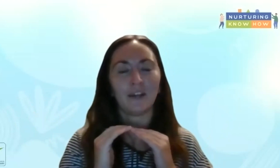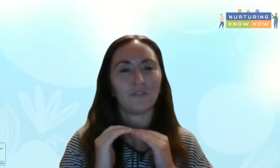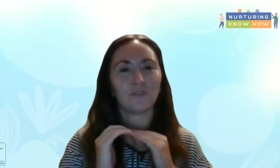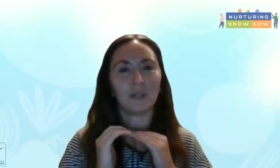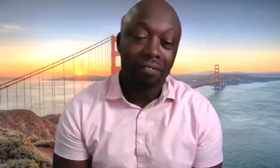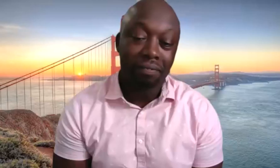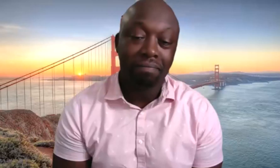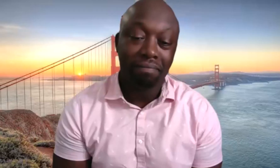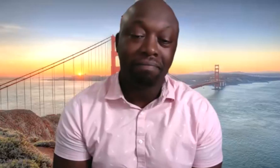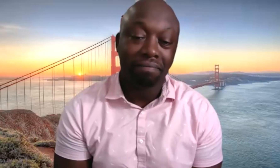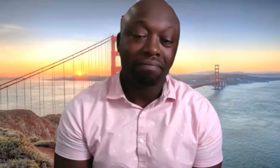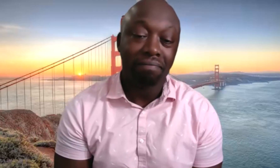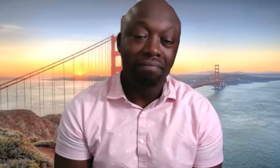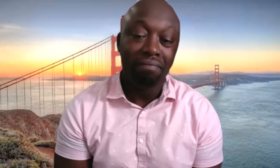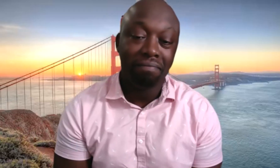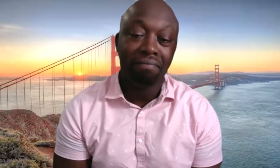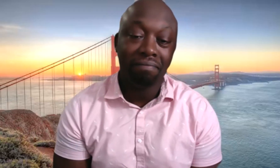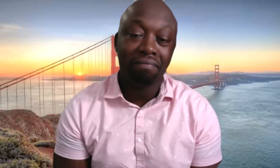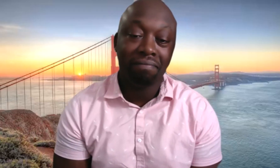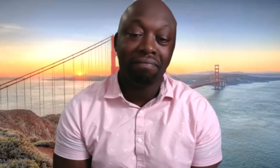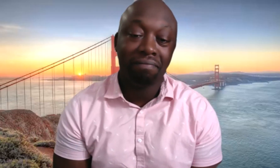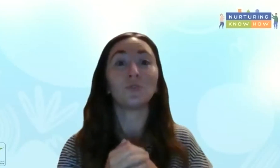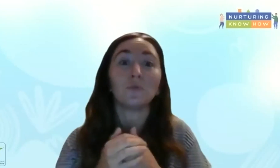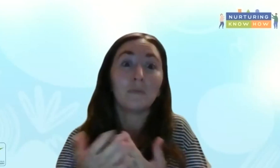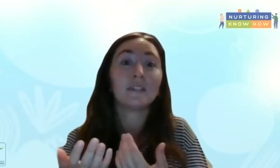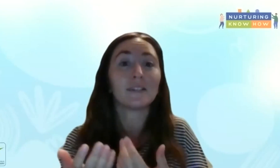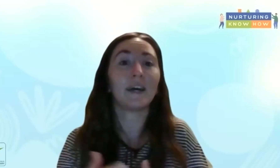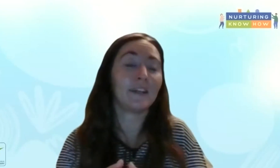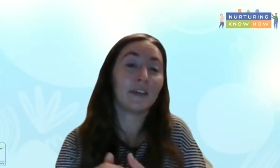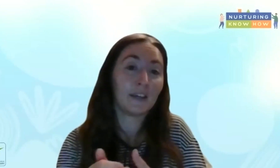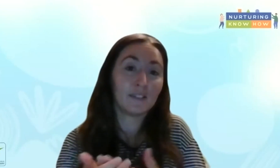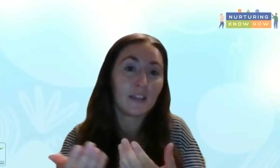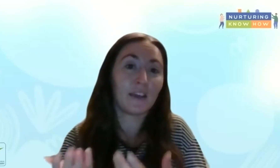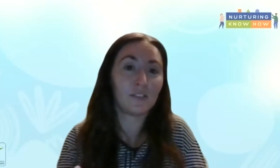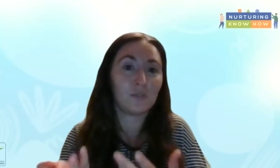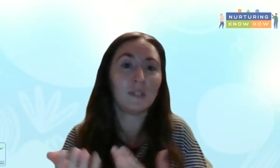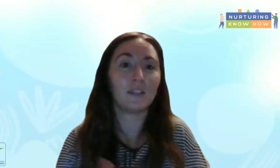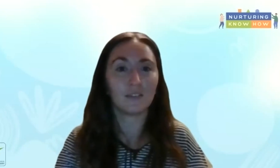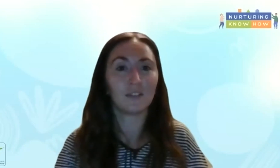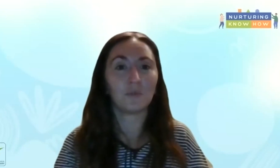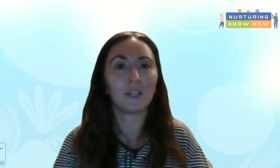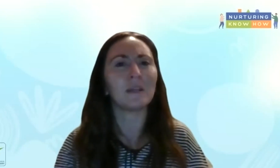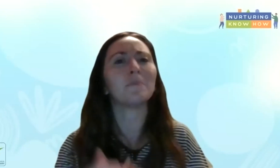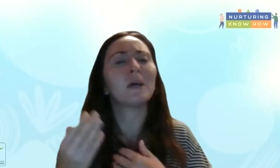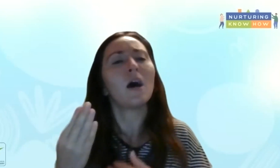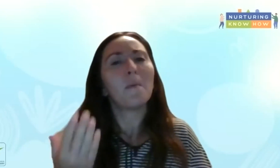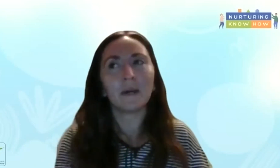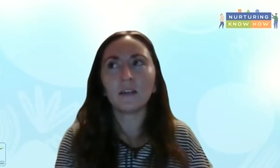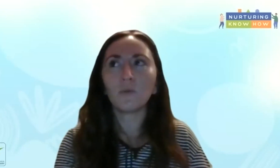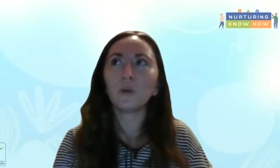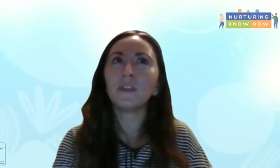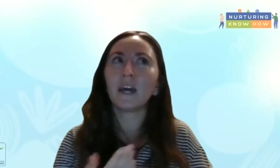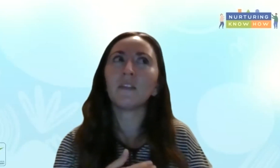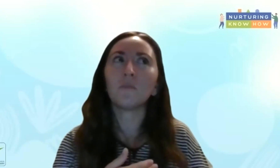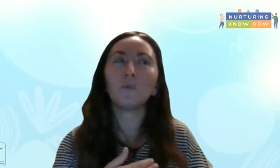them kind of mentality of like notice what they're doing to mean the sign and take that to be what they mean.